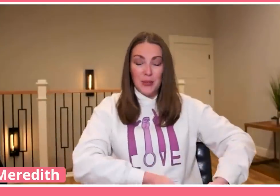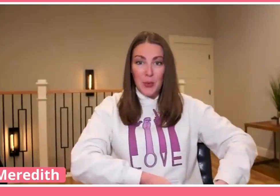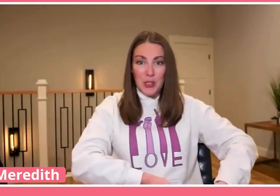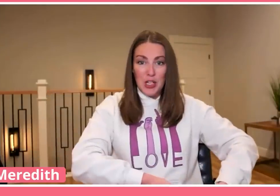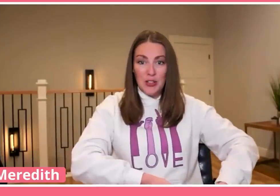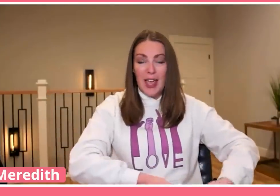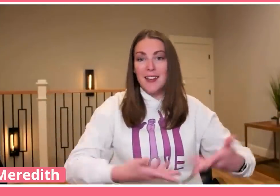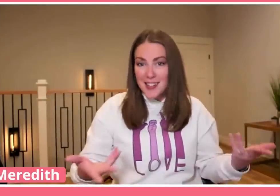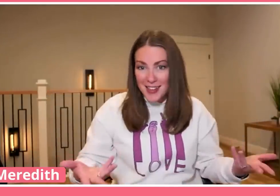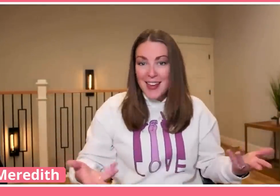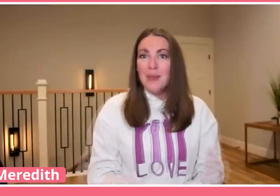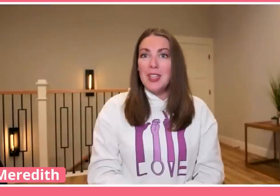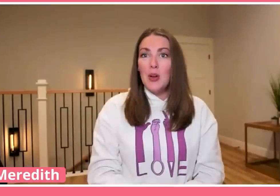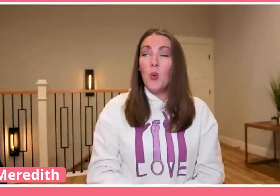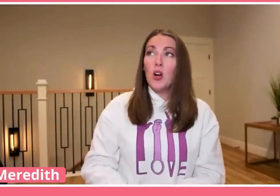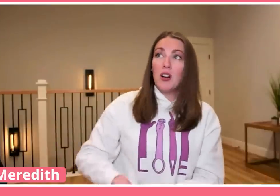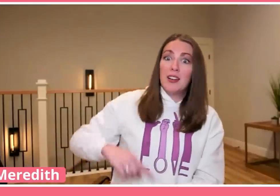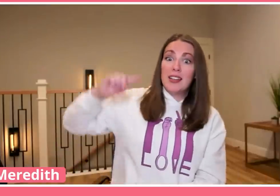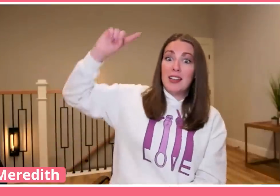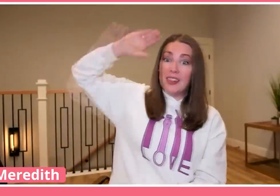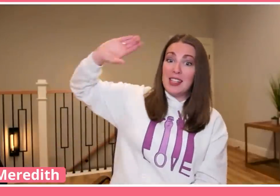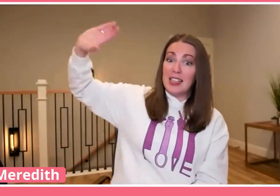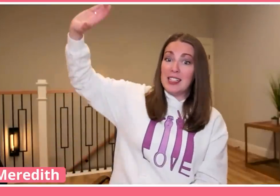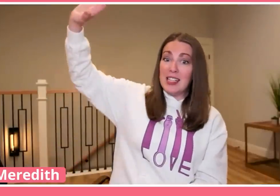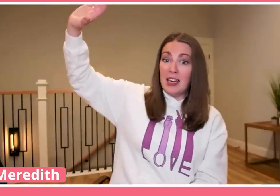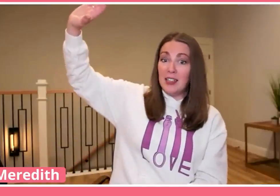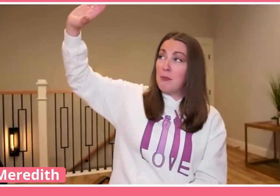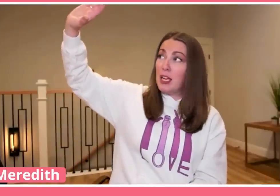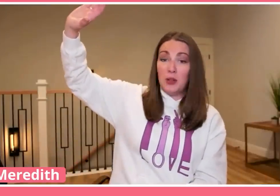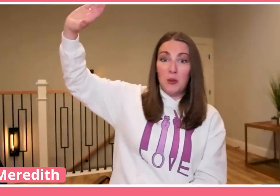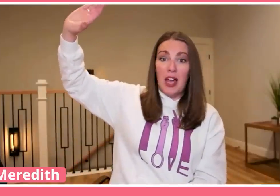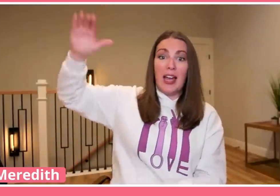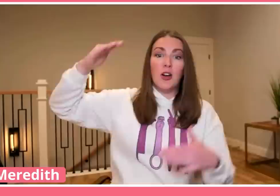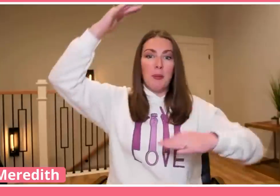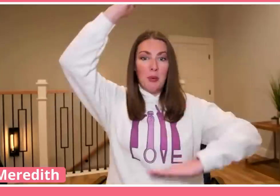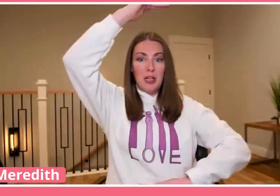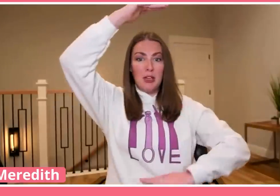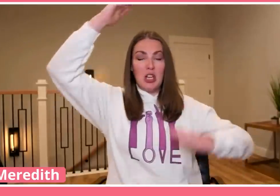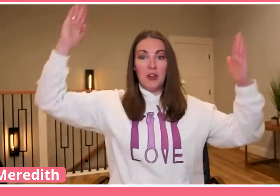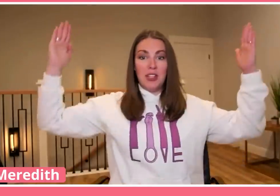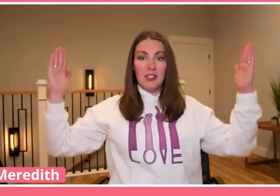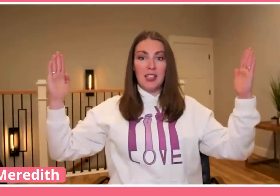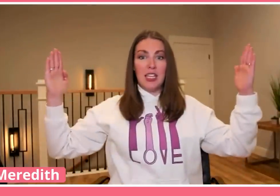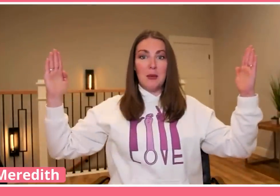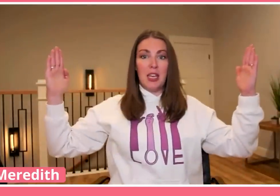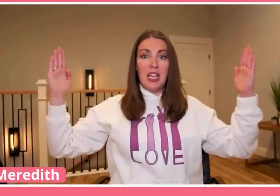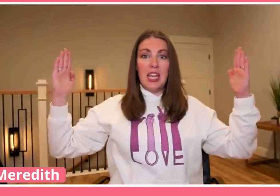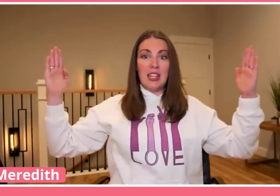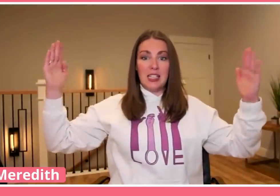lower to your legs. Or the sign sun might go a little bit higher, but pretty much everything is going to keep in this